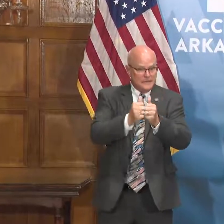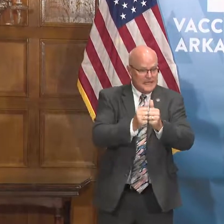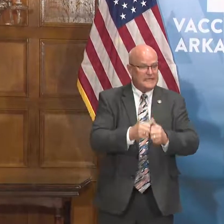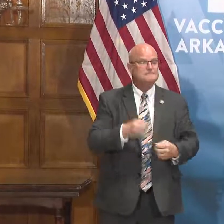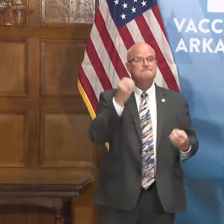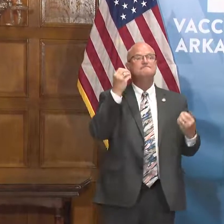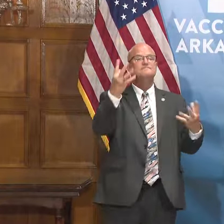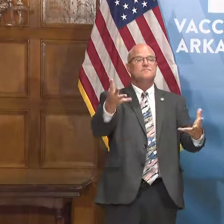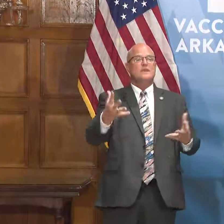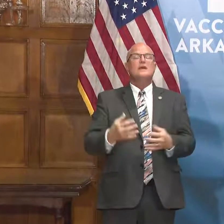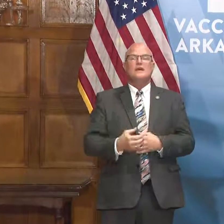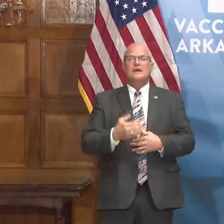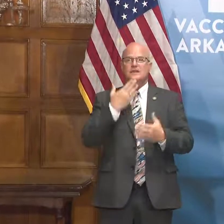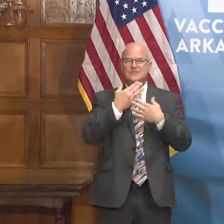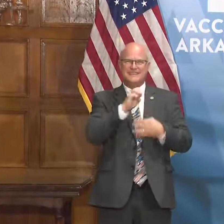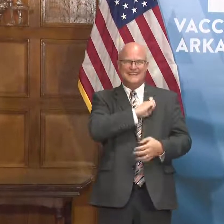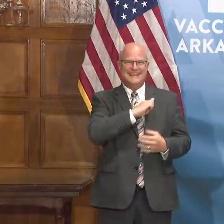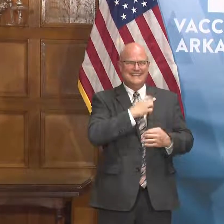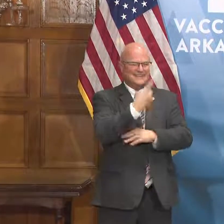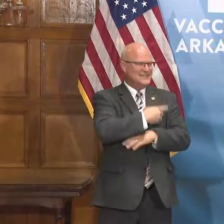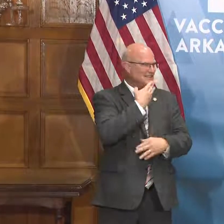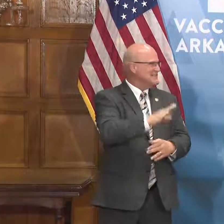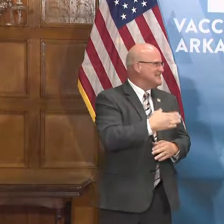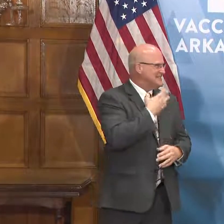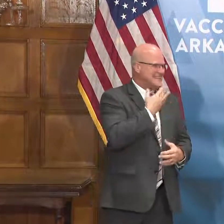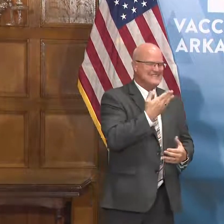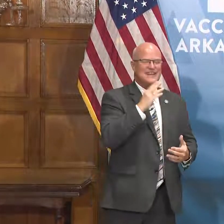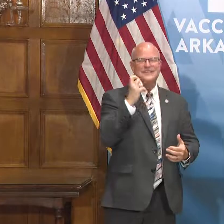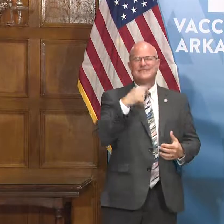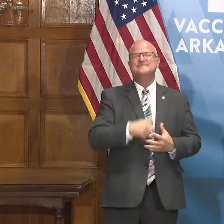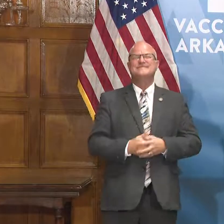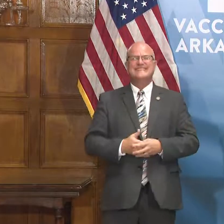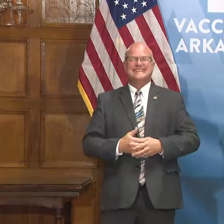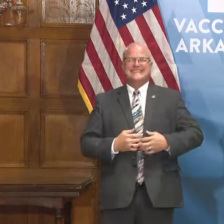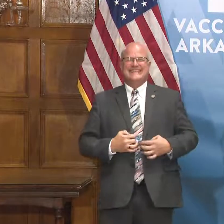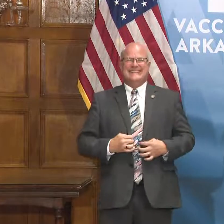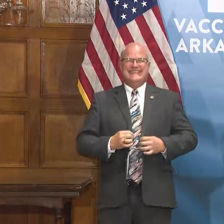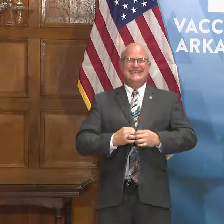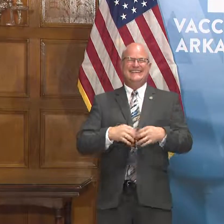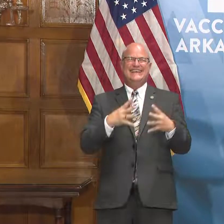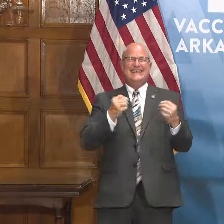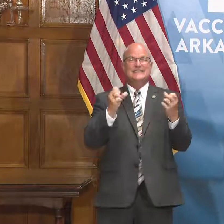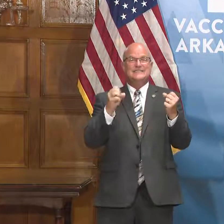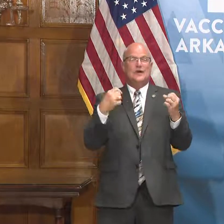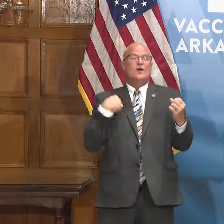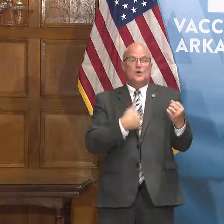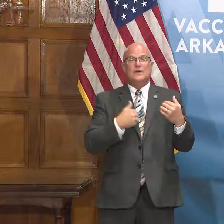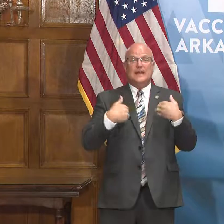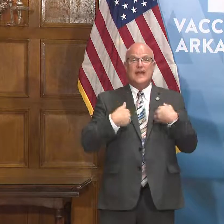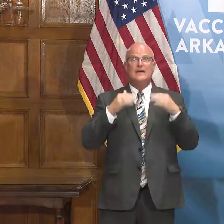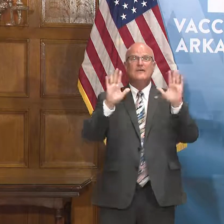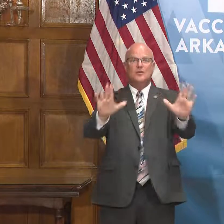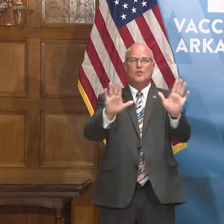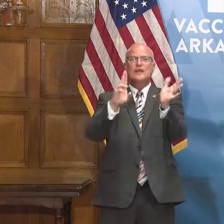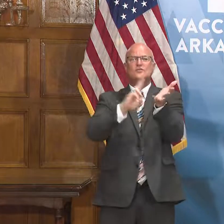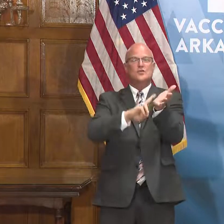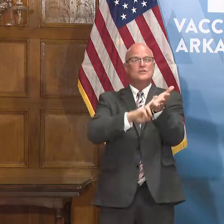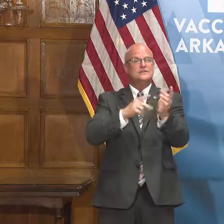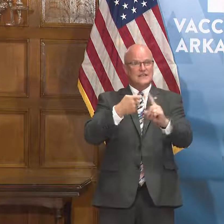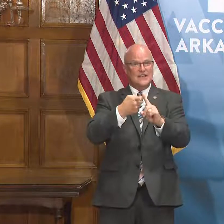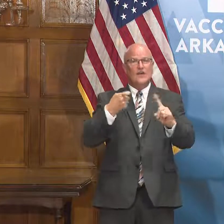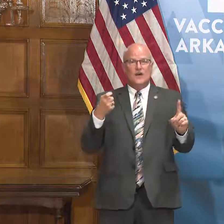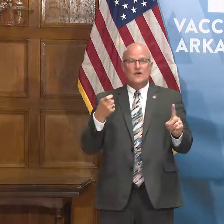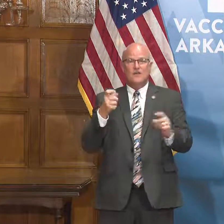and good to see Eddie here today. Thank you for joining us. And so we have our great nurses from